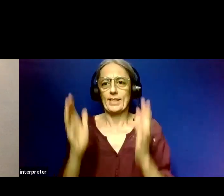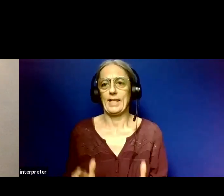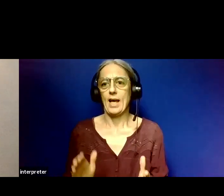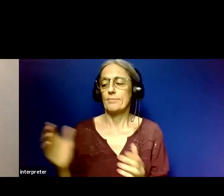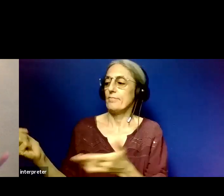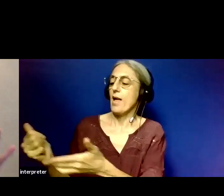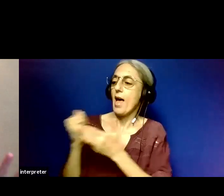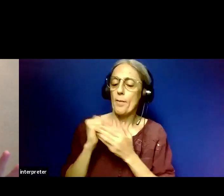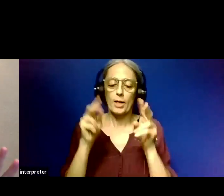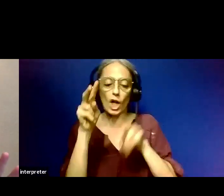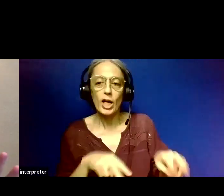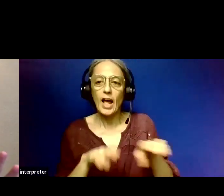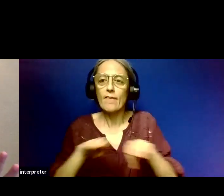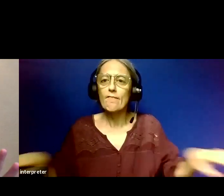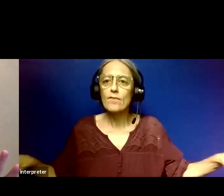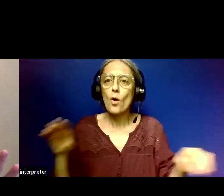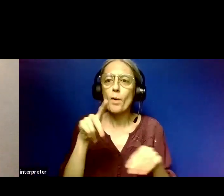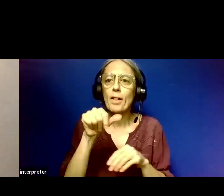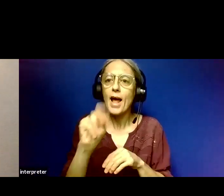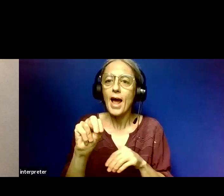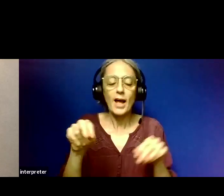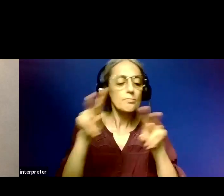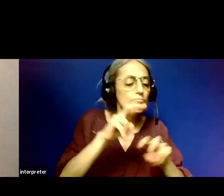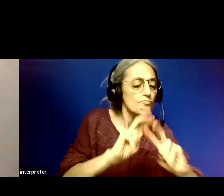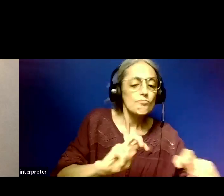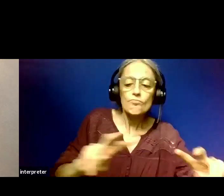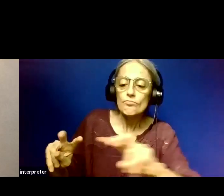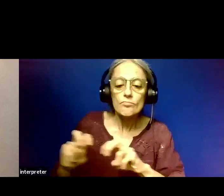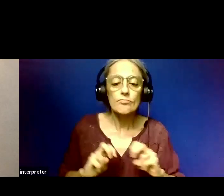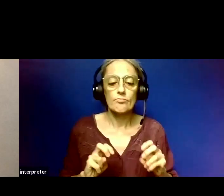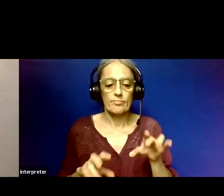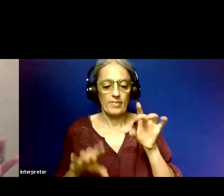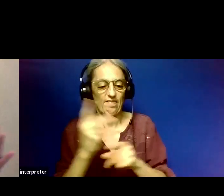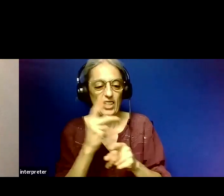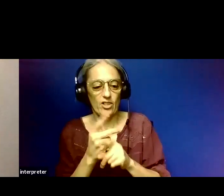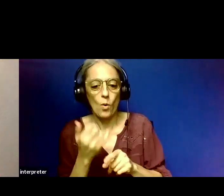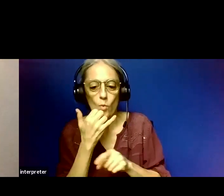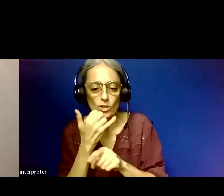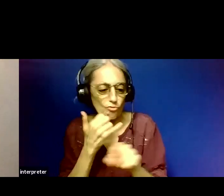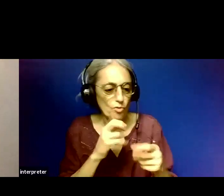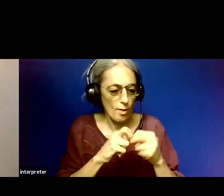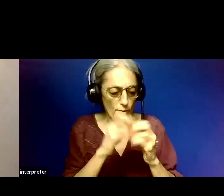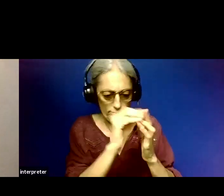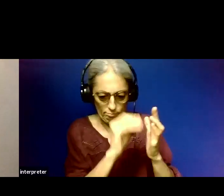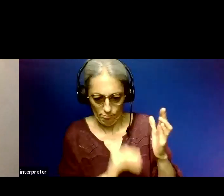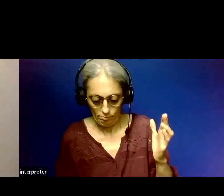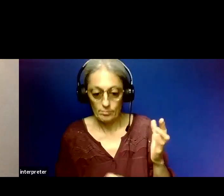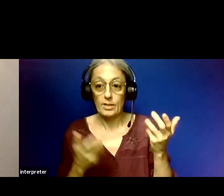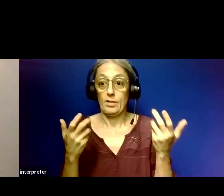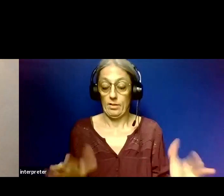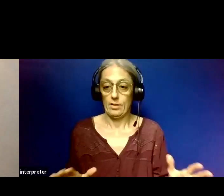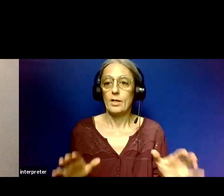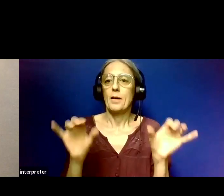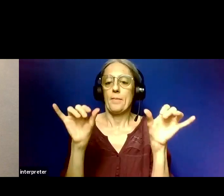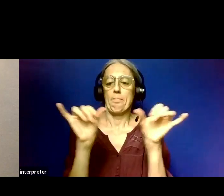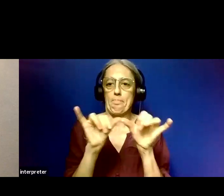plans, find out what's wrong. After you review the floor plans, know your measurements, make a list of